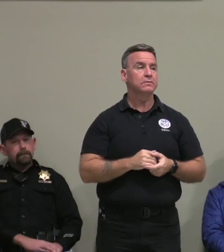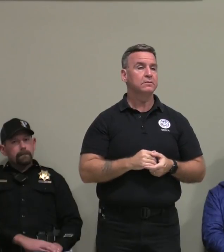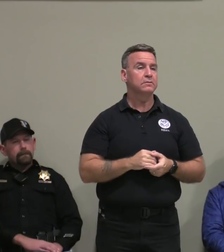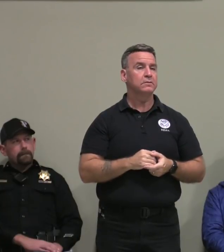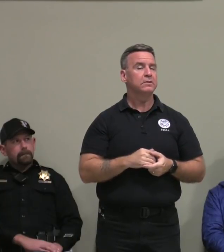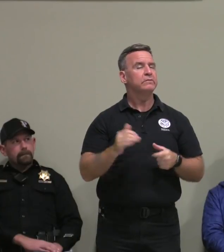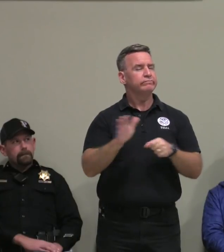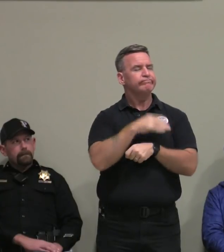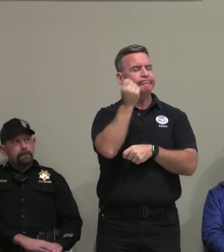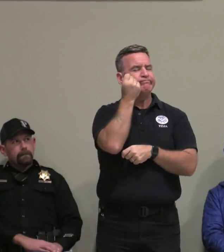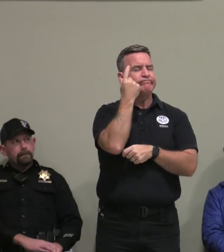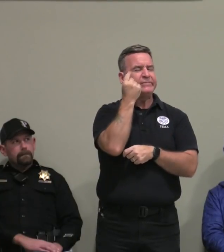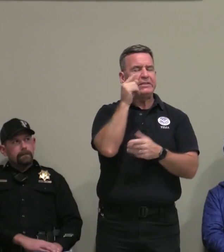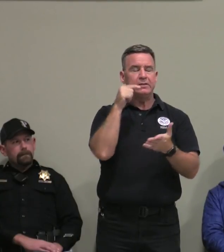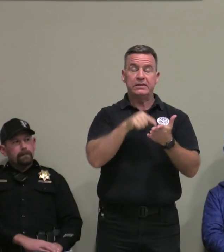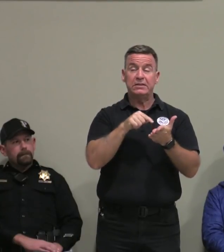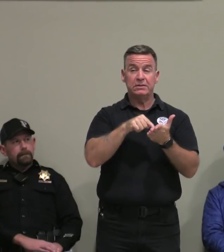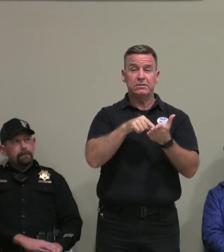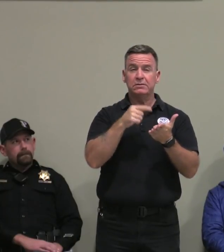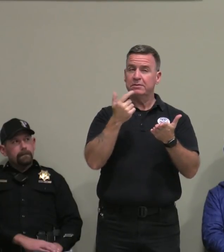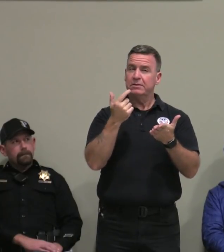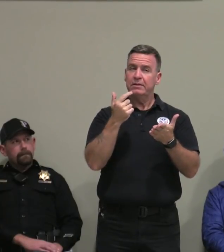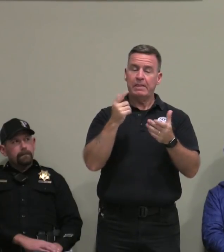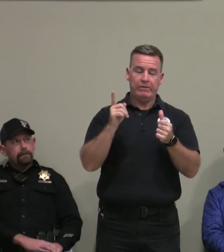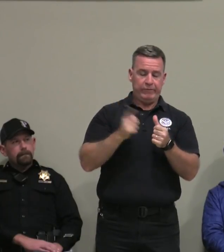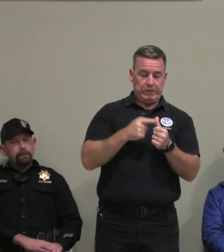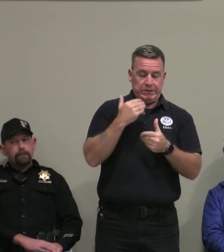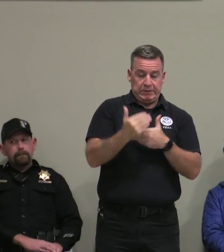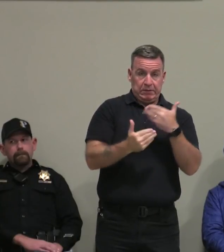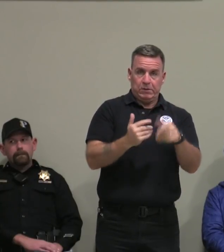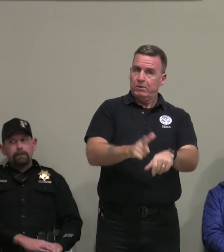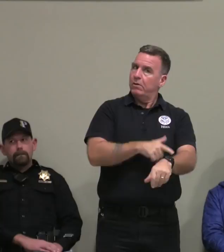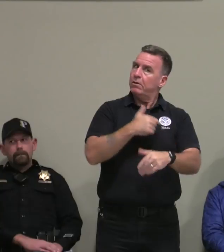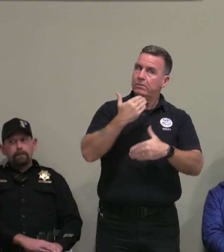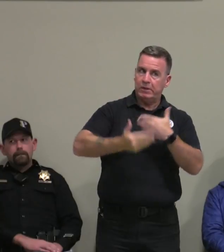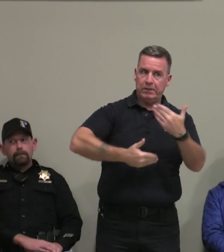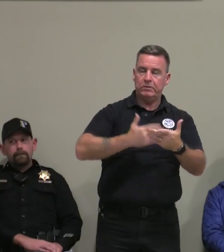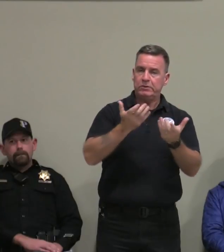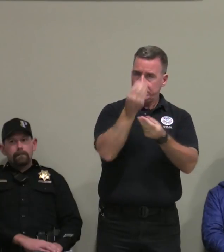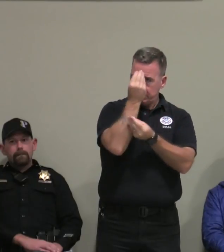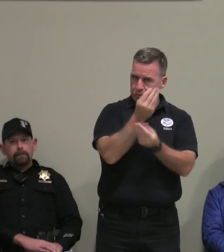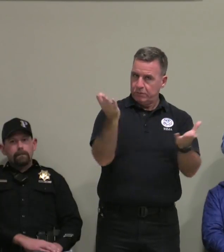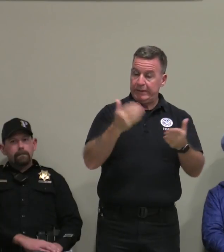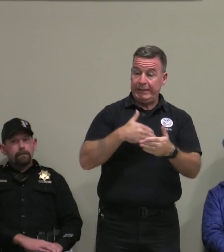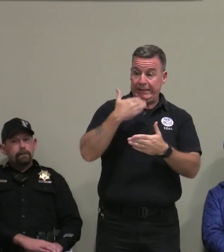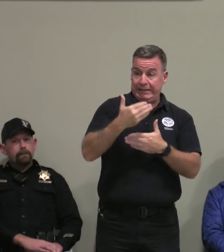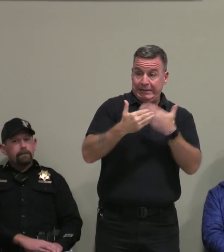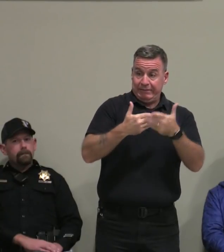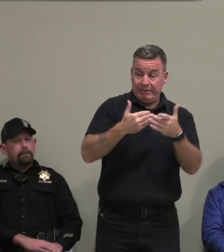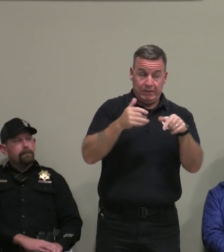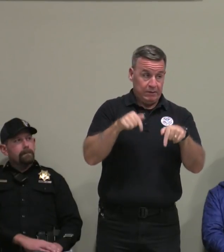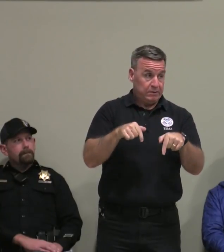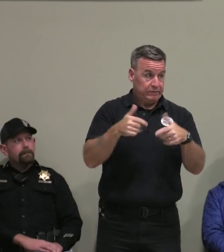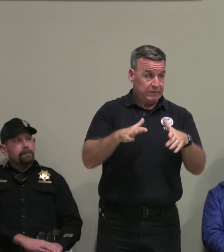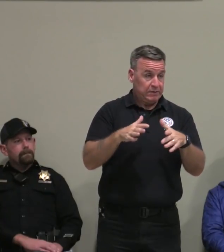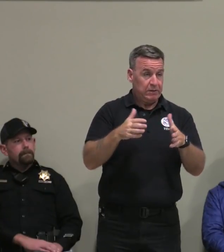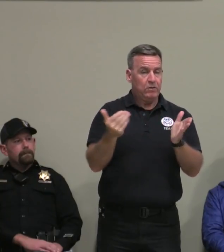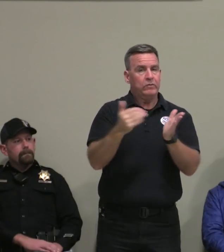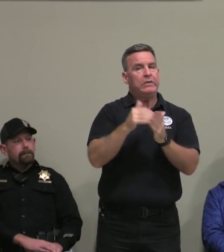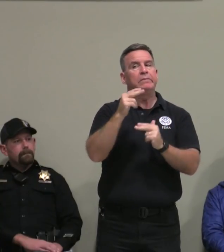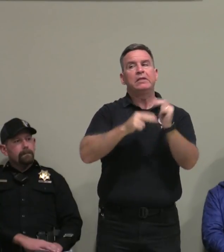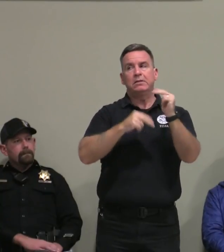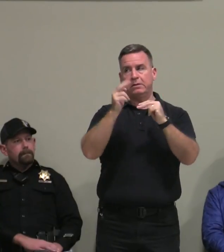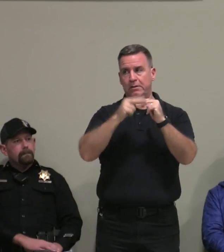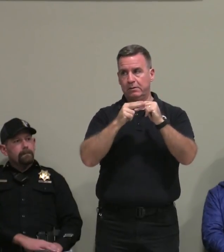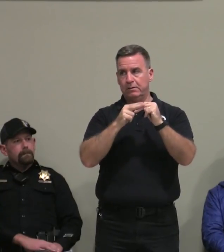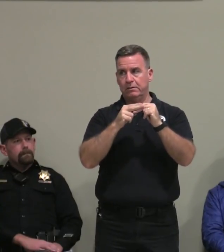We fully understand this is the first step in a long process. We want you to know that the next step after this is the rebuilding phase.